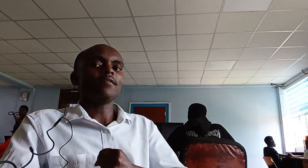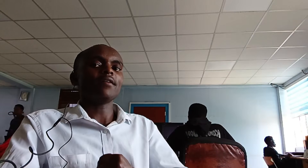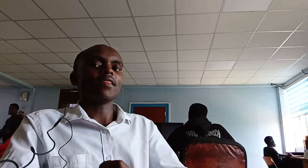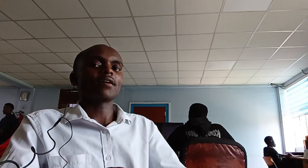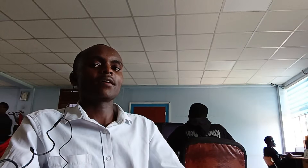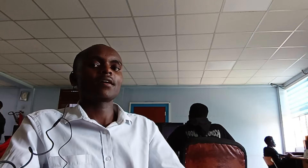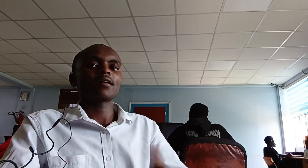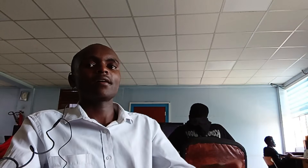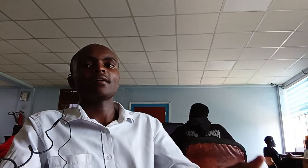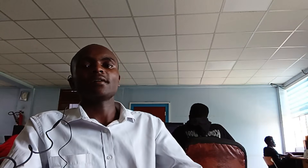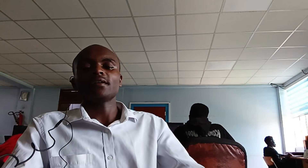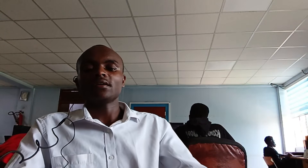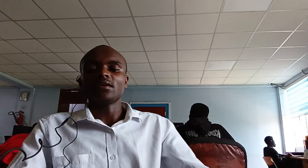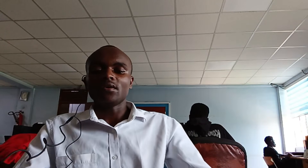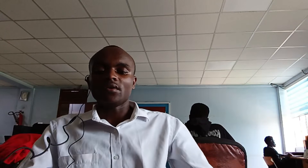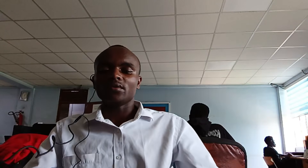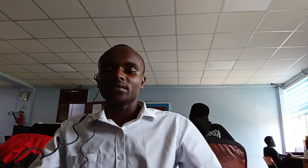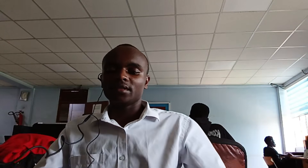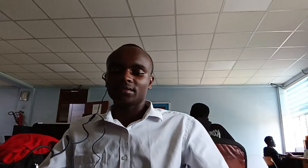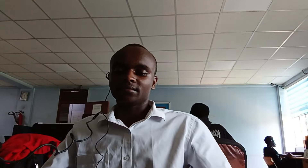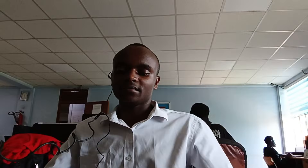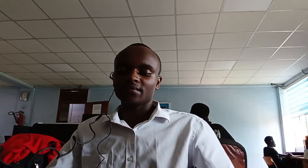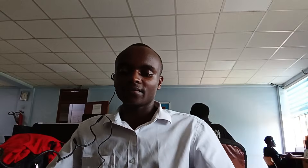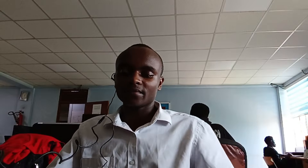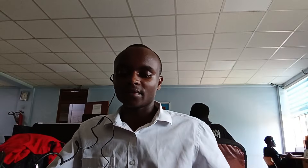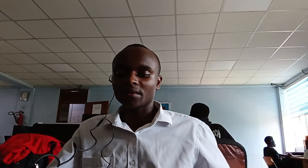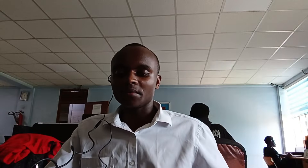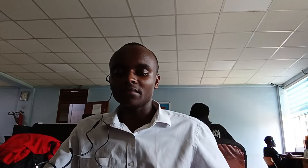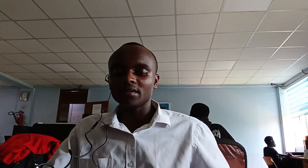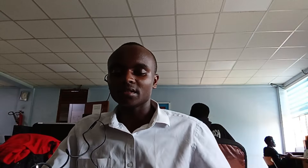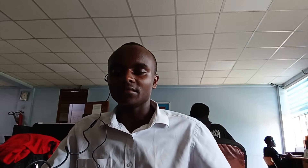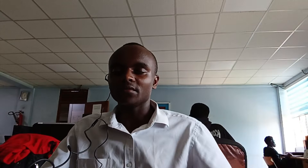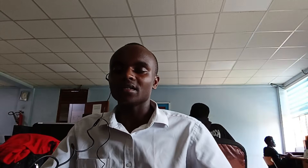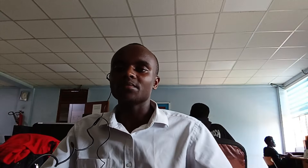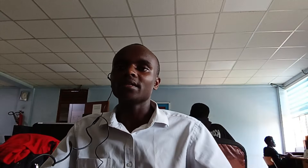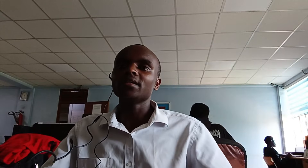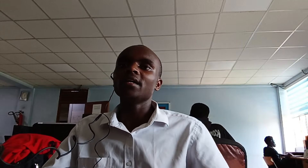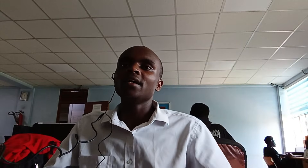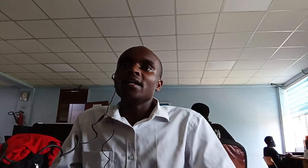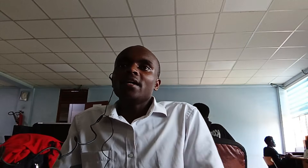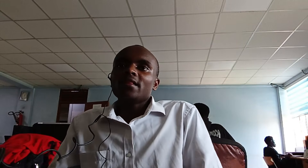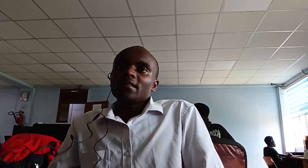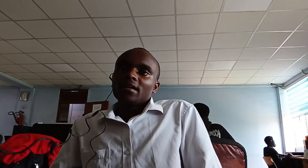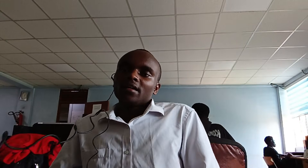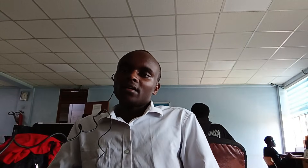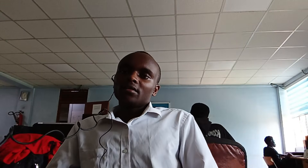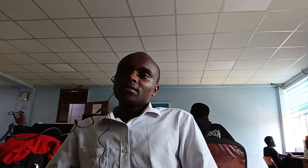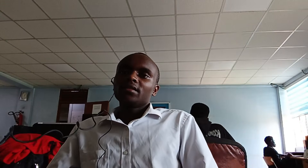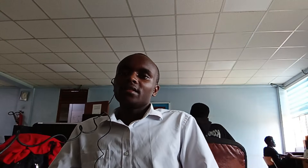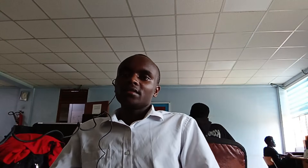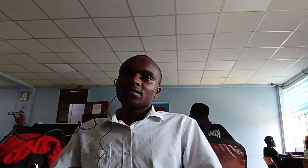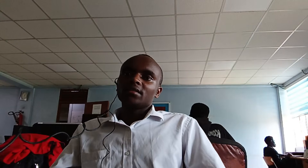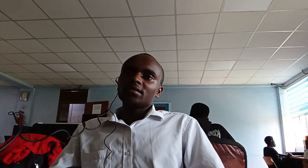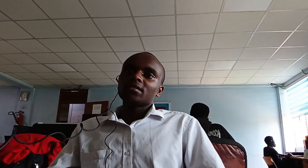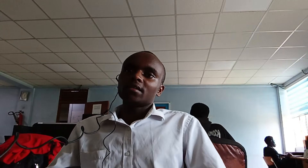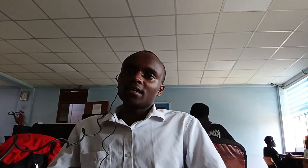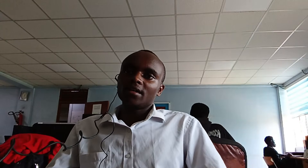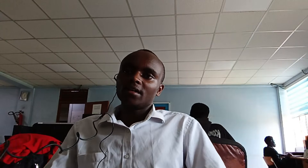grandfather. Okay, have the sign for husband. Now, in this case, to